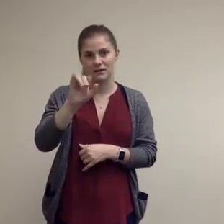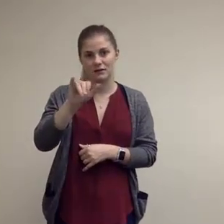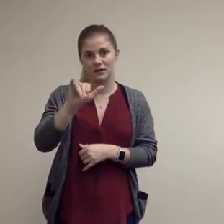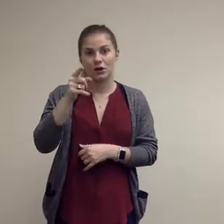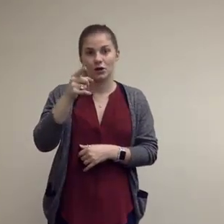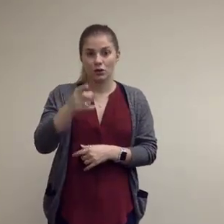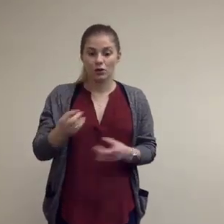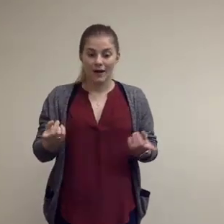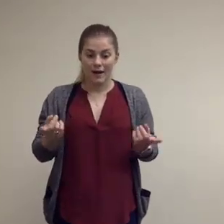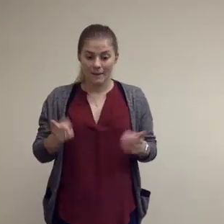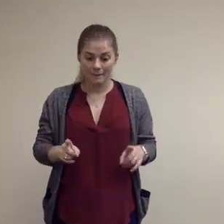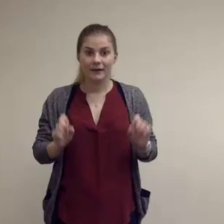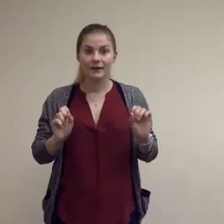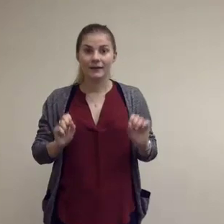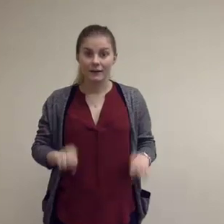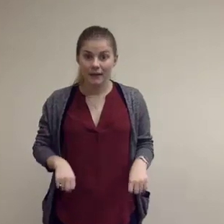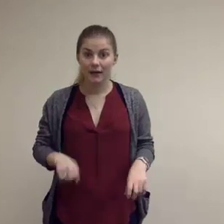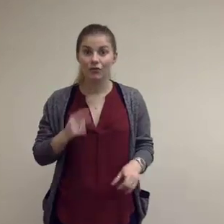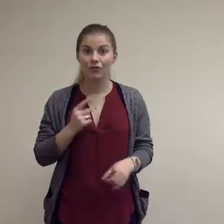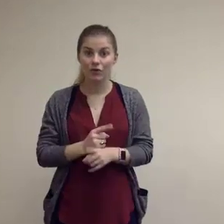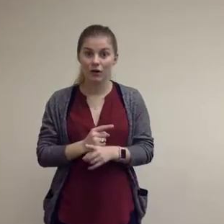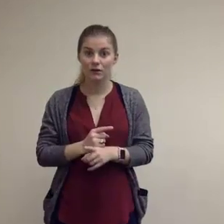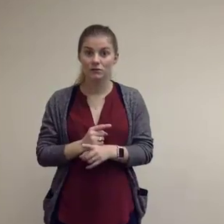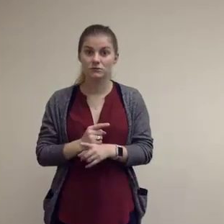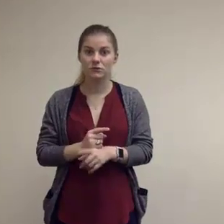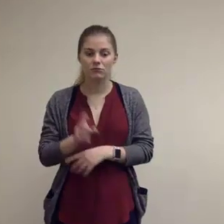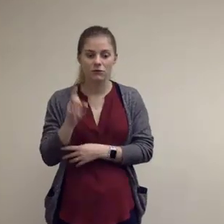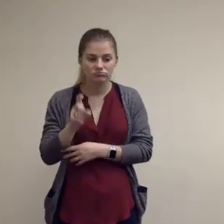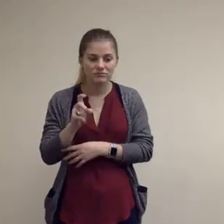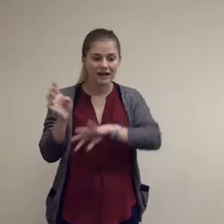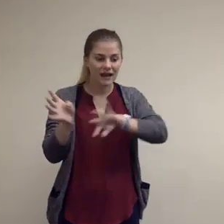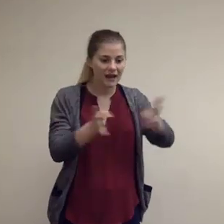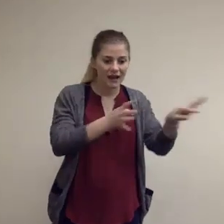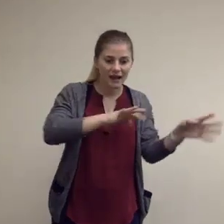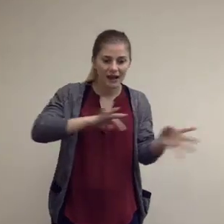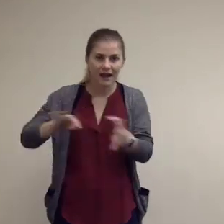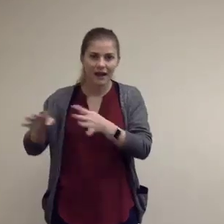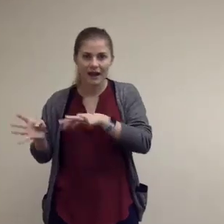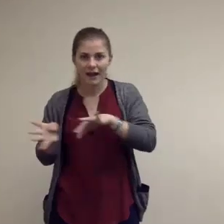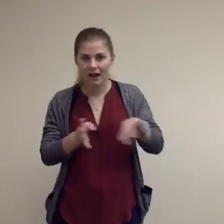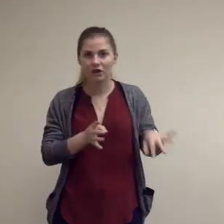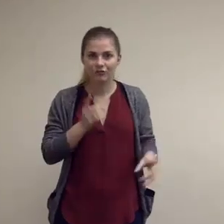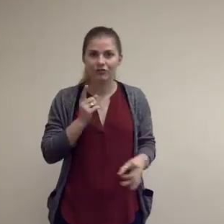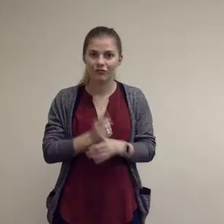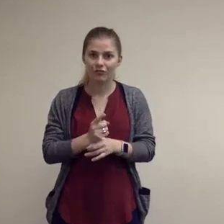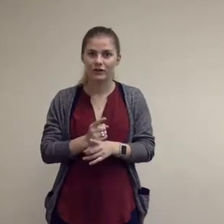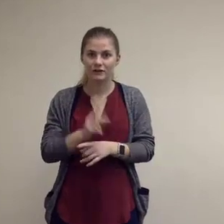they reach their terminal velocity and they don't fall any faster. They just float around until the parachute's open. But that's another